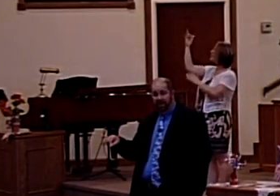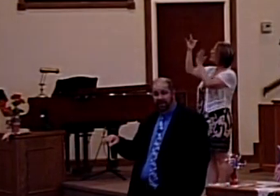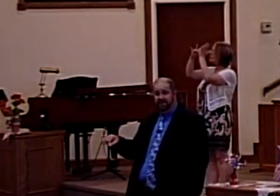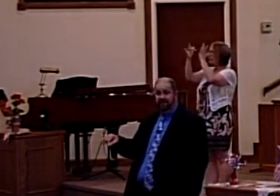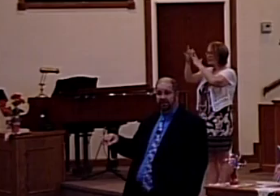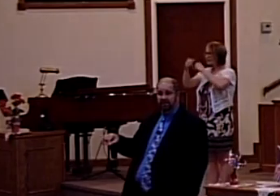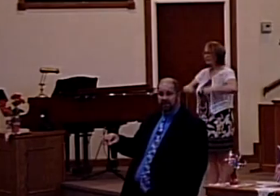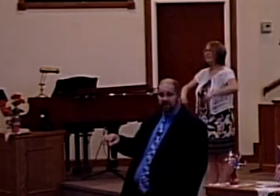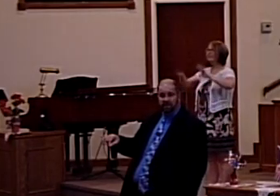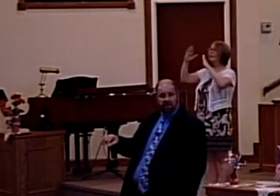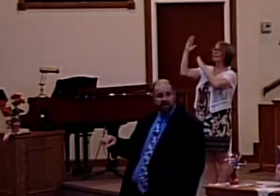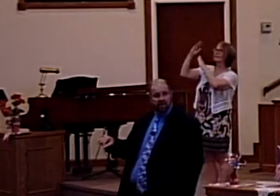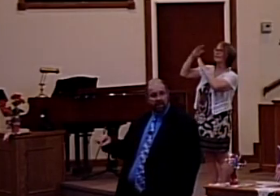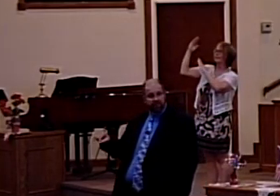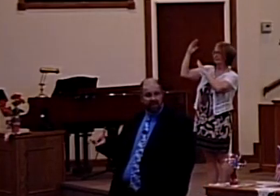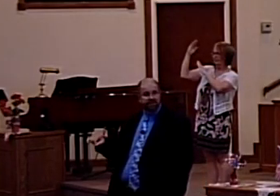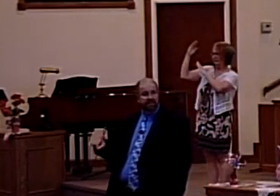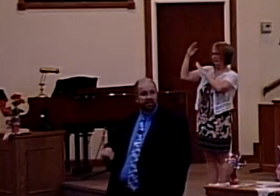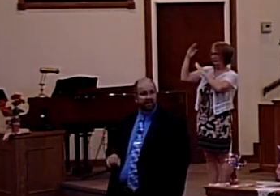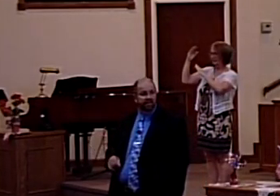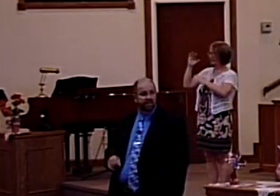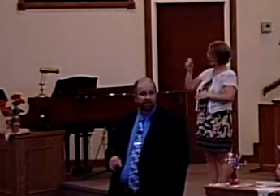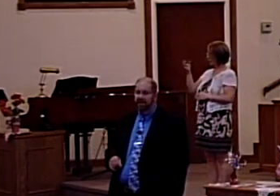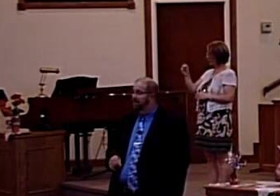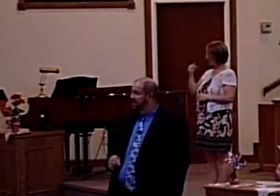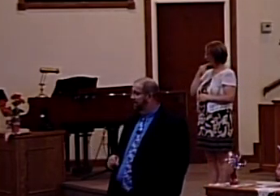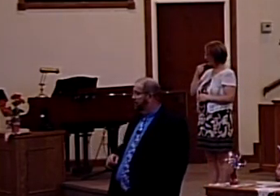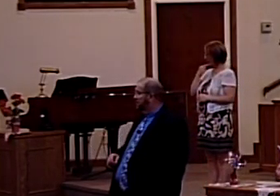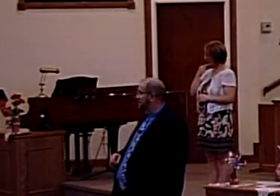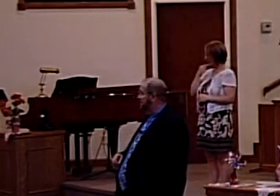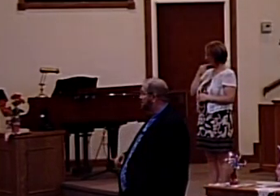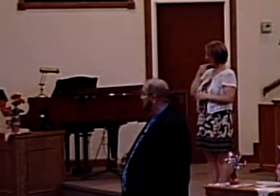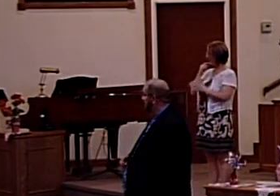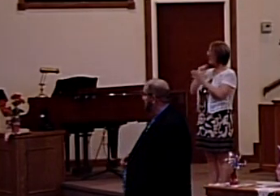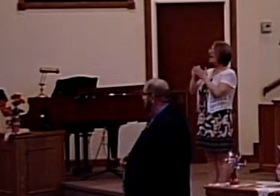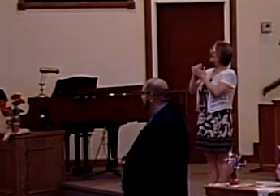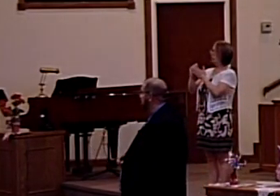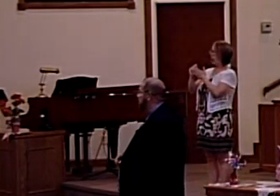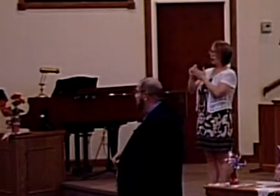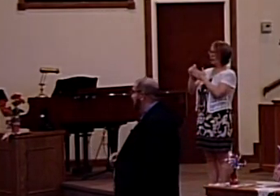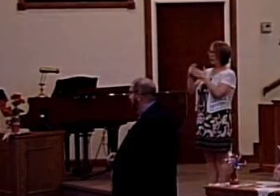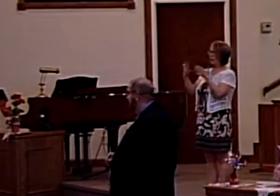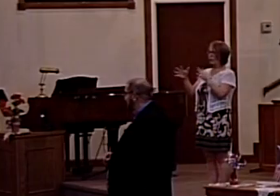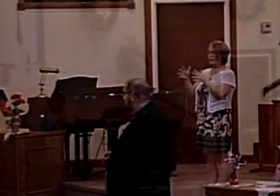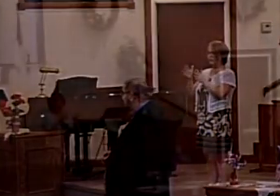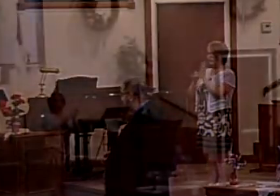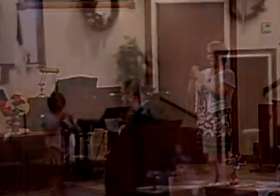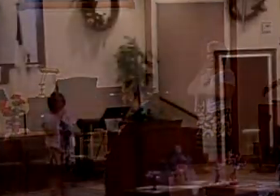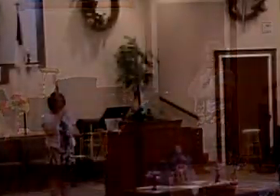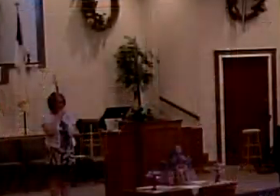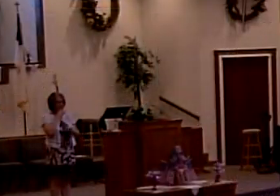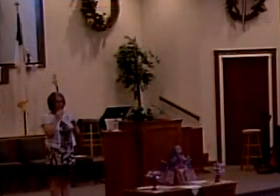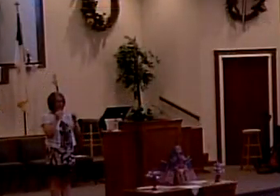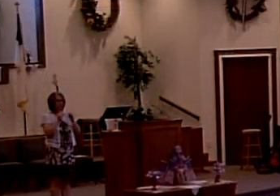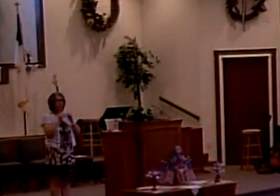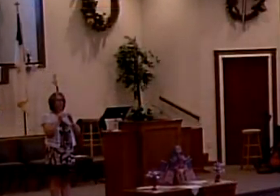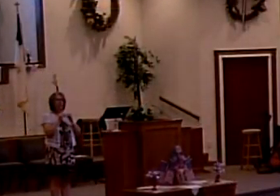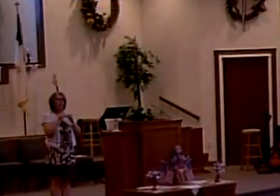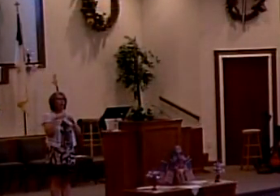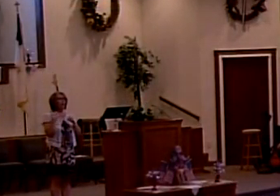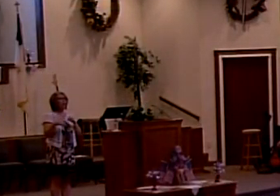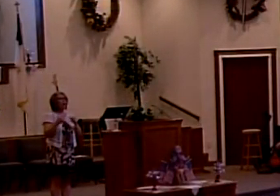ultimate price, and John said this, and he penned this after Jesus spoke this, and he said, no greater love hath no man